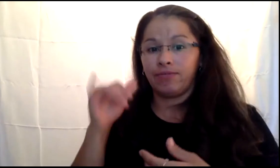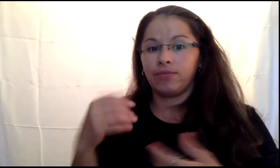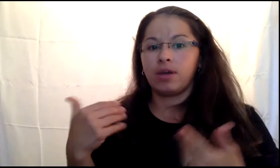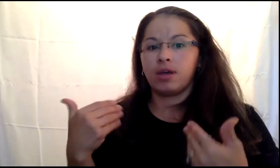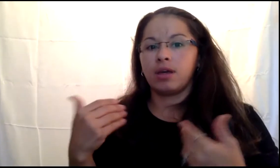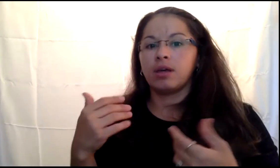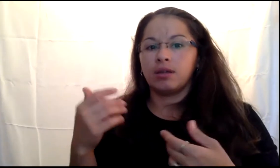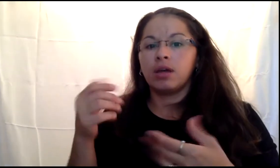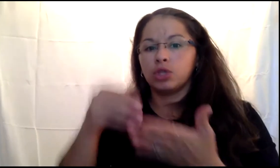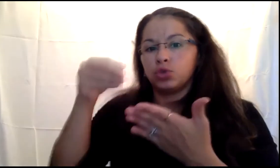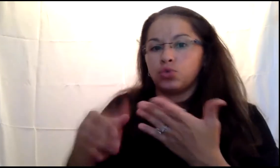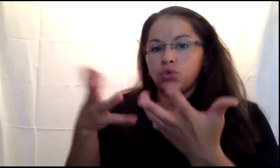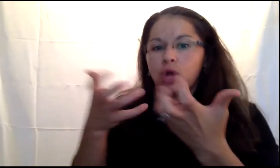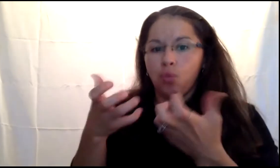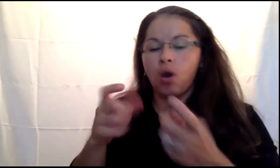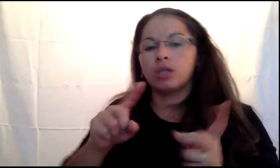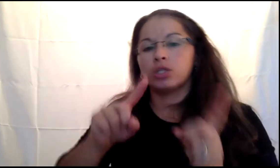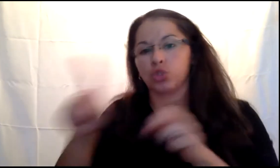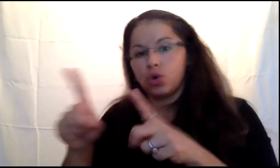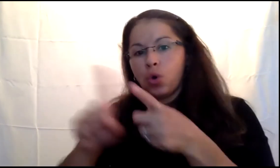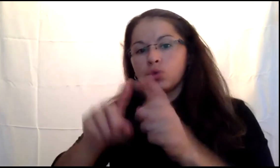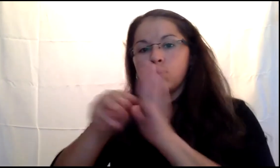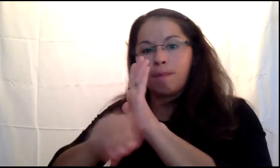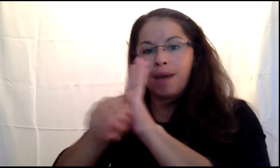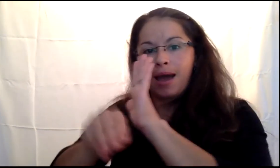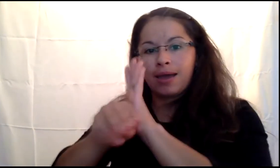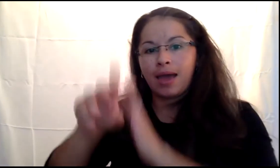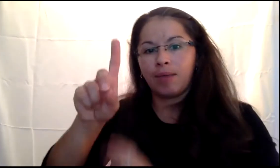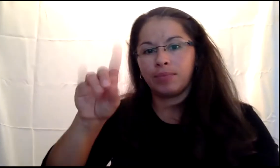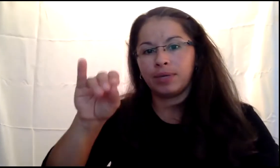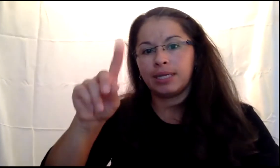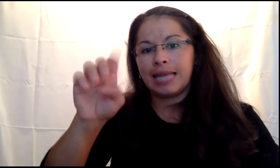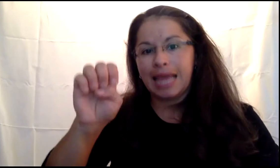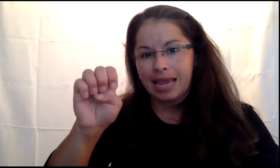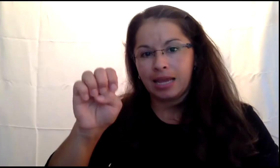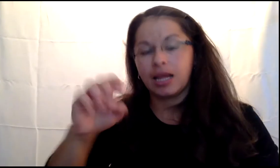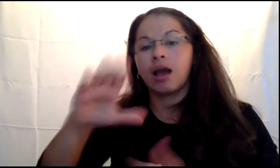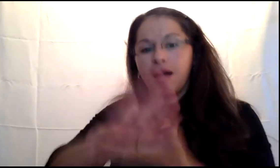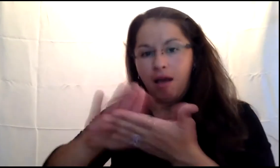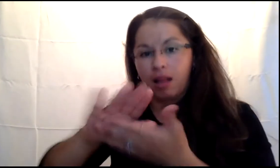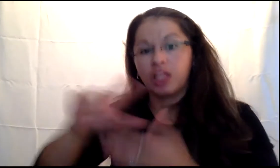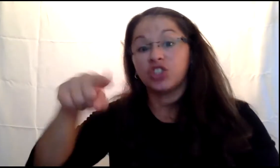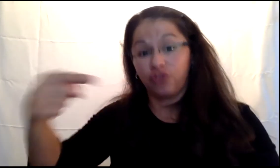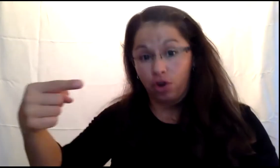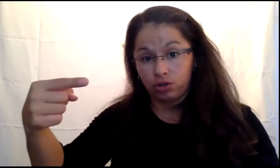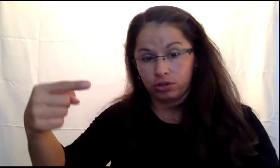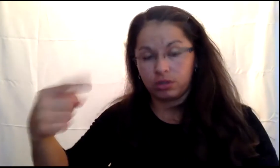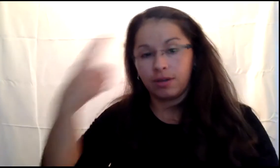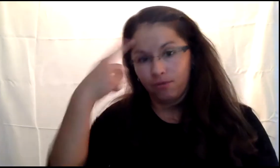go to Miami-Dade first, do the 2 years there. We have advisors, actually, academic advisors